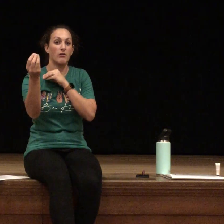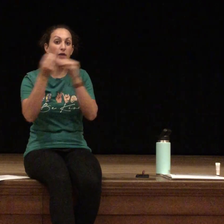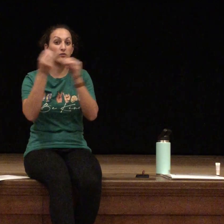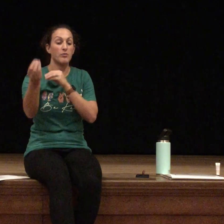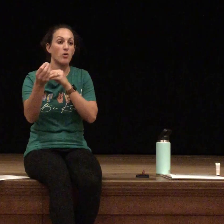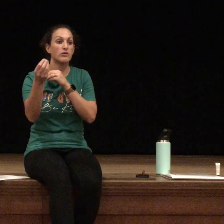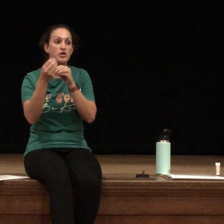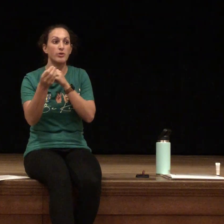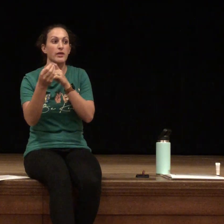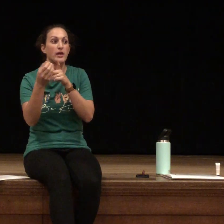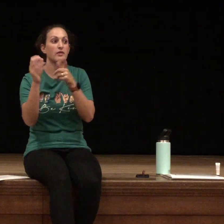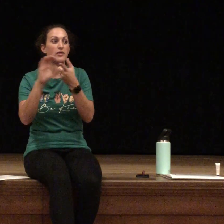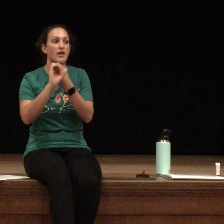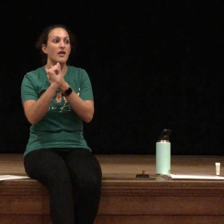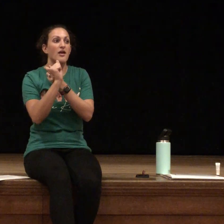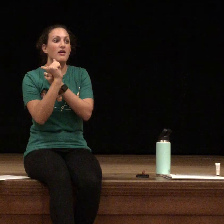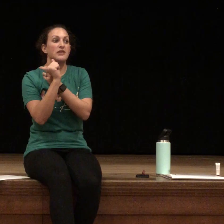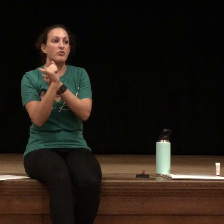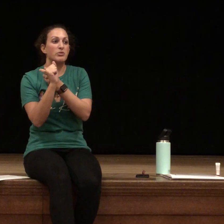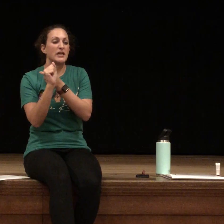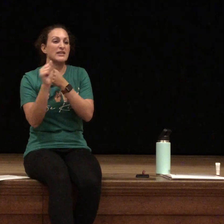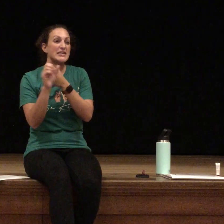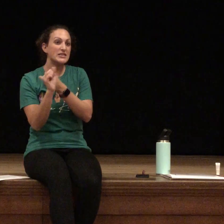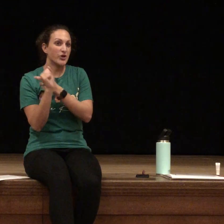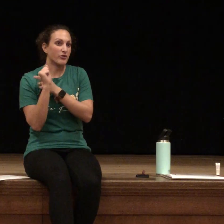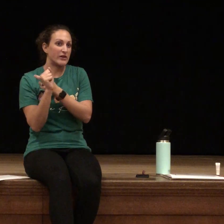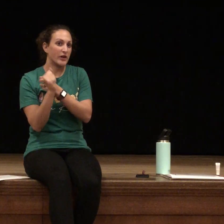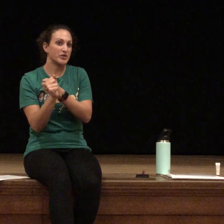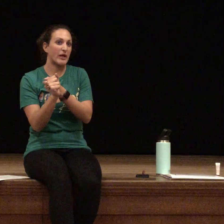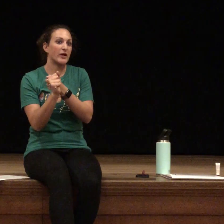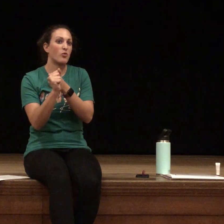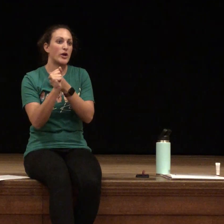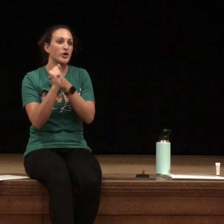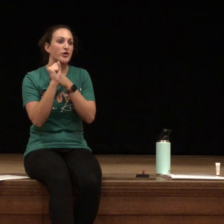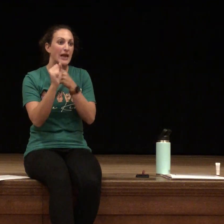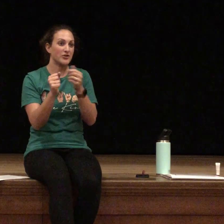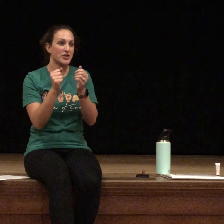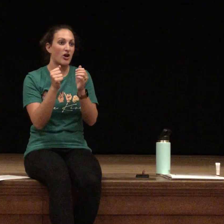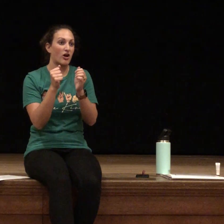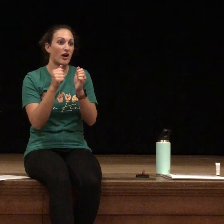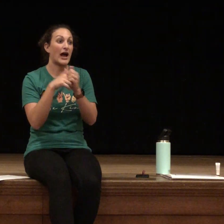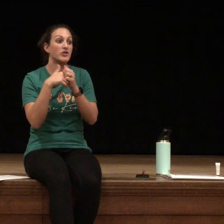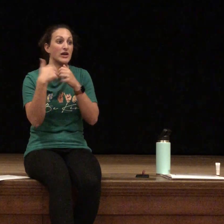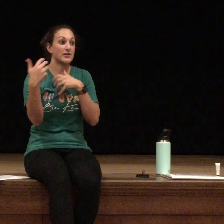like a remote interpreting thing, deaf people say that it's easier to read finger spelling when your nails are a contrasted